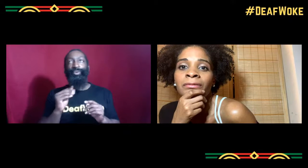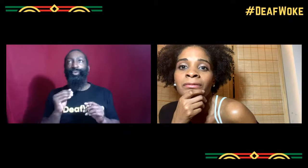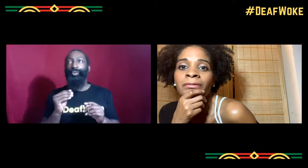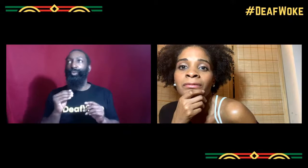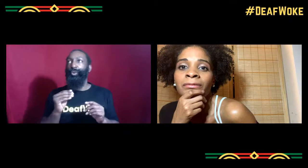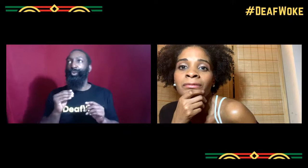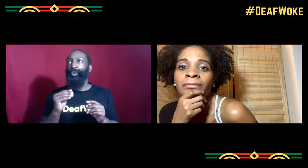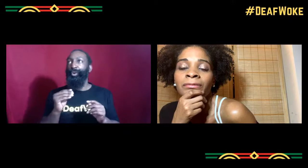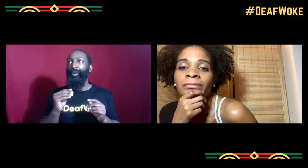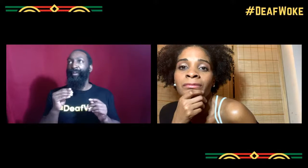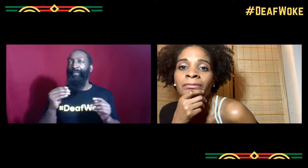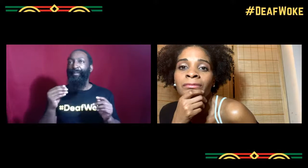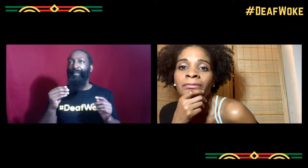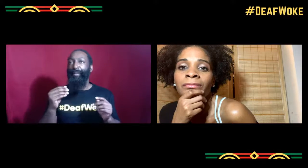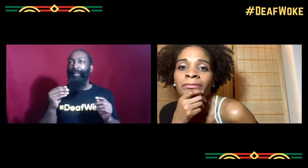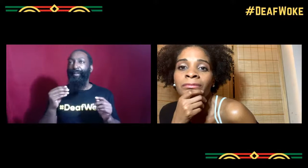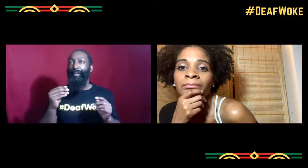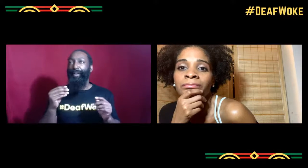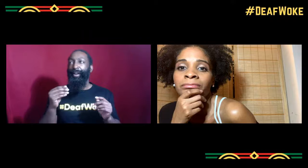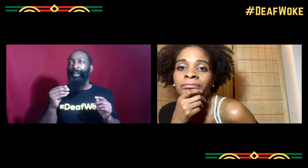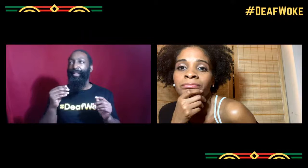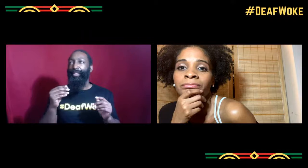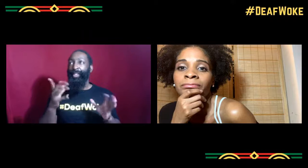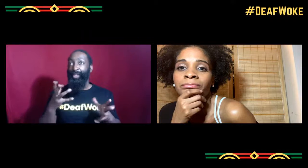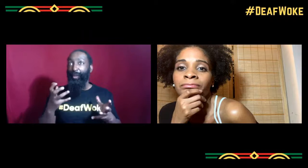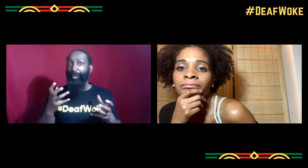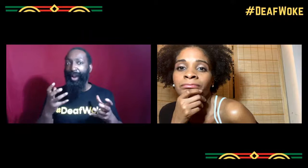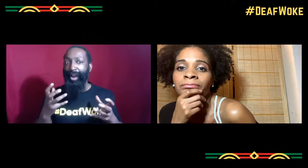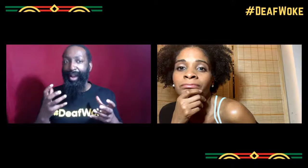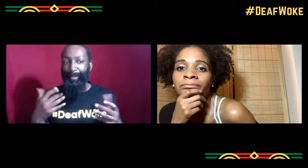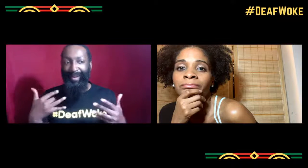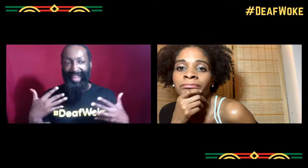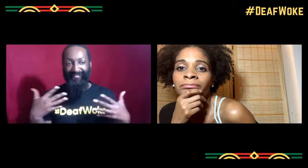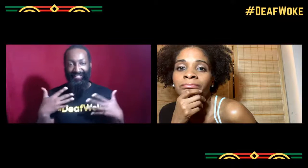You know, I think it's just amazing for people to,